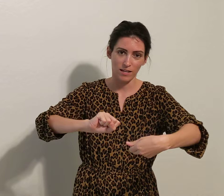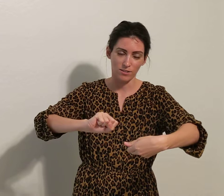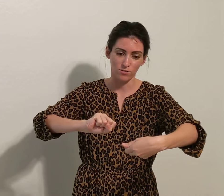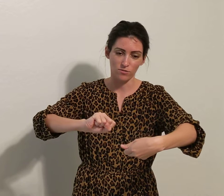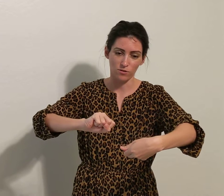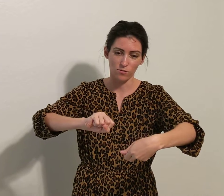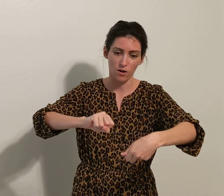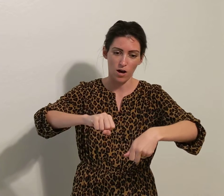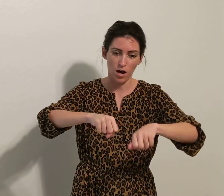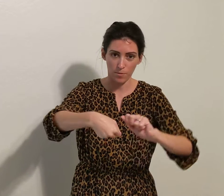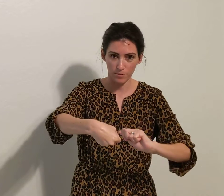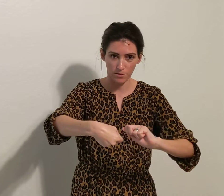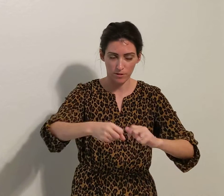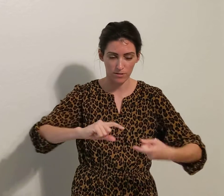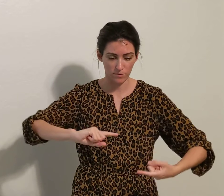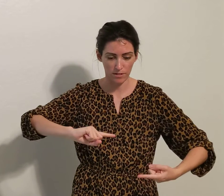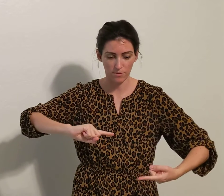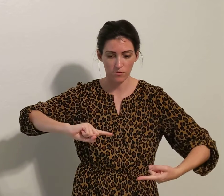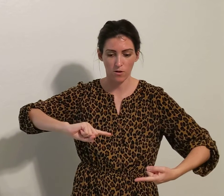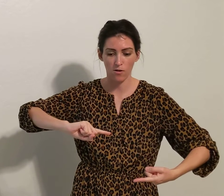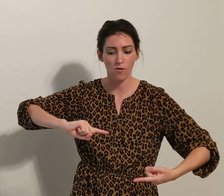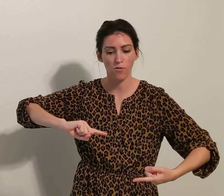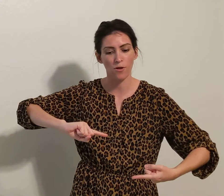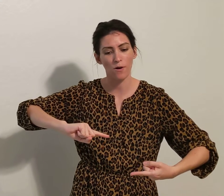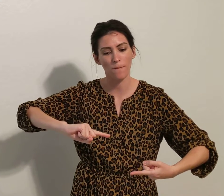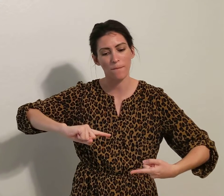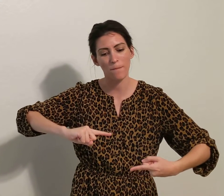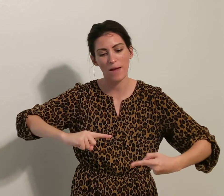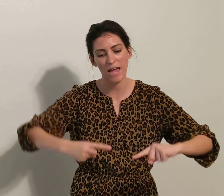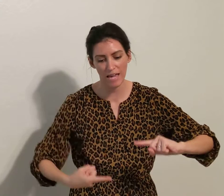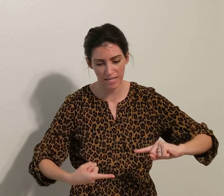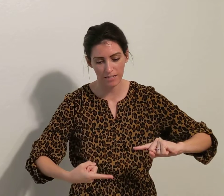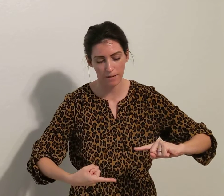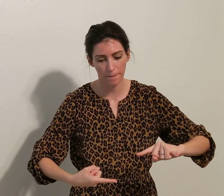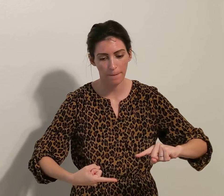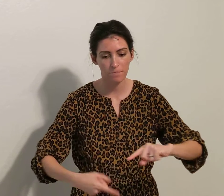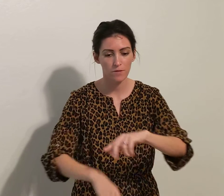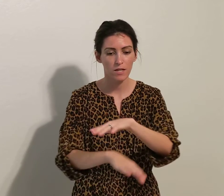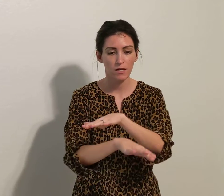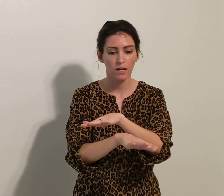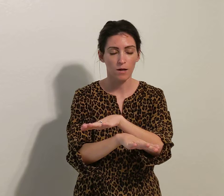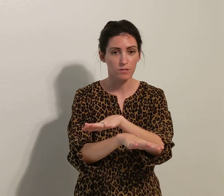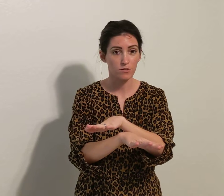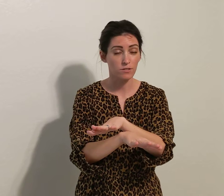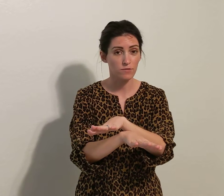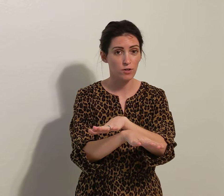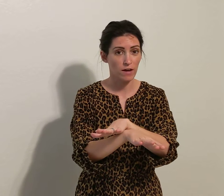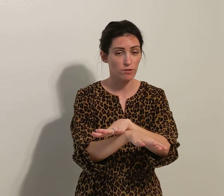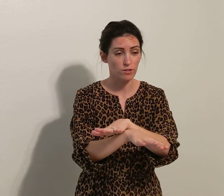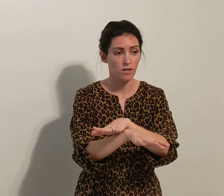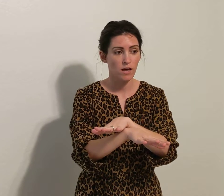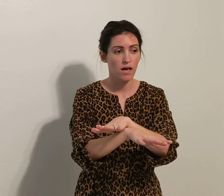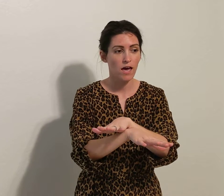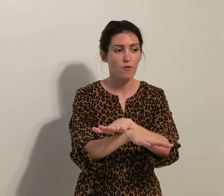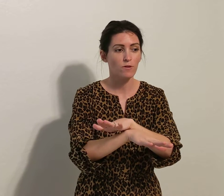and you go opposite ways, right? So all the pain, I'm going to do this forever, we